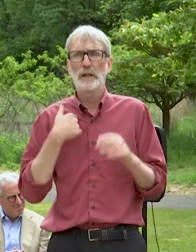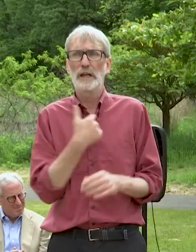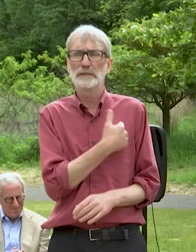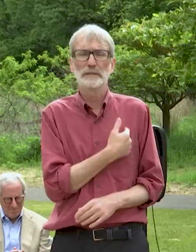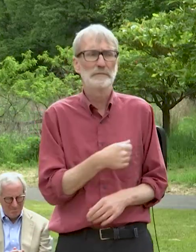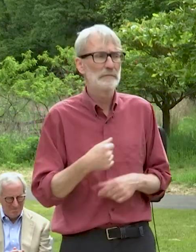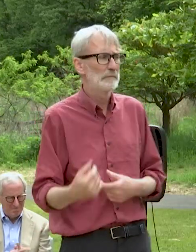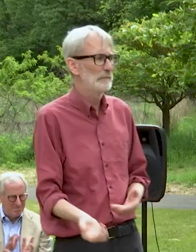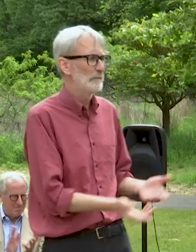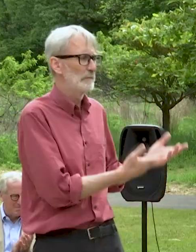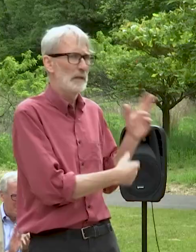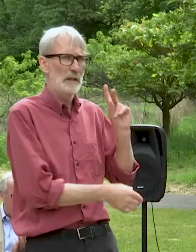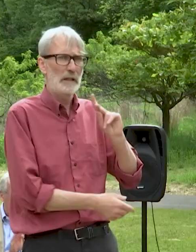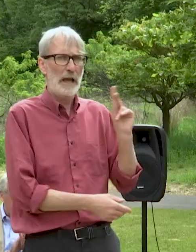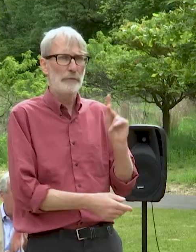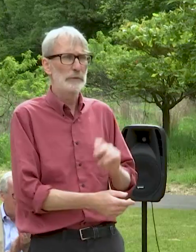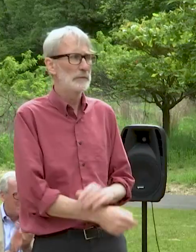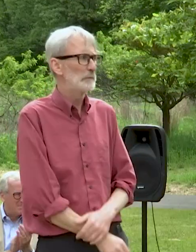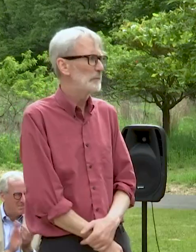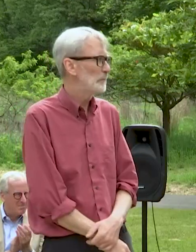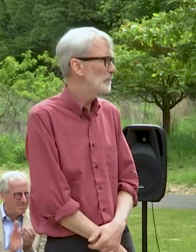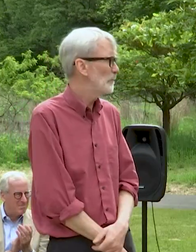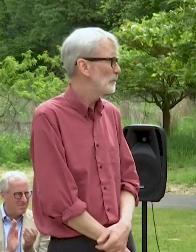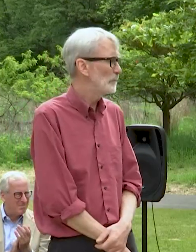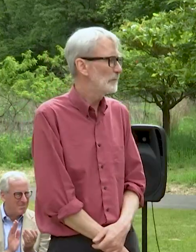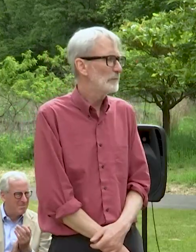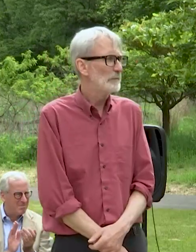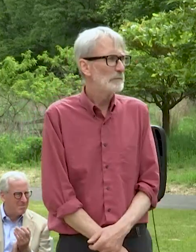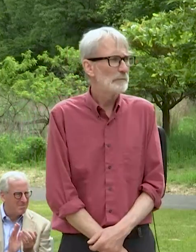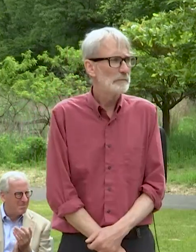over to Catherine. Thank you so much.